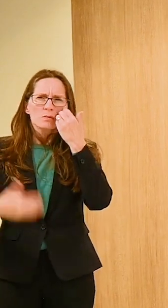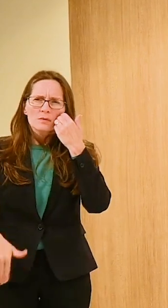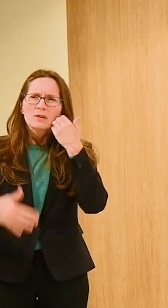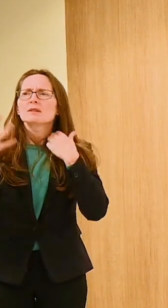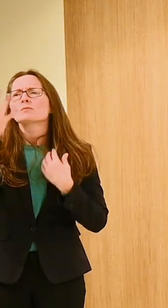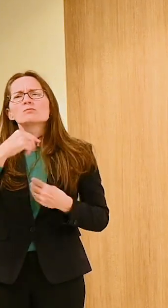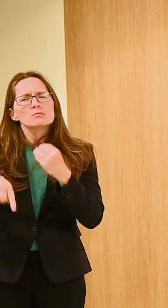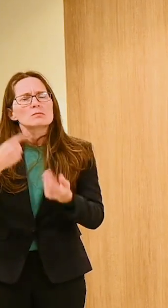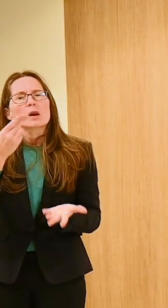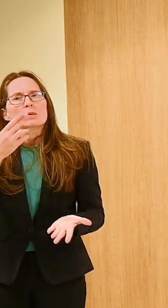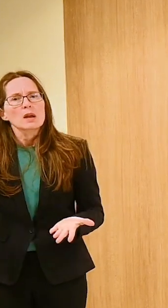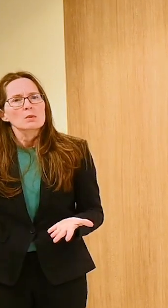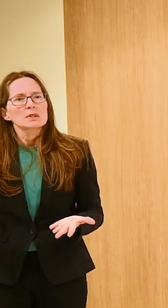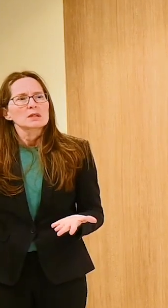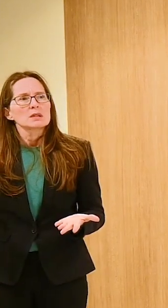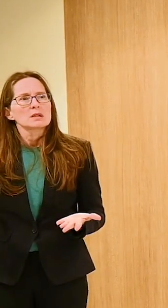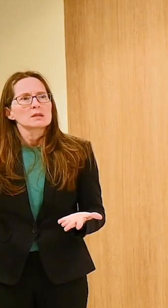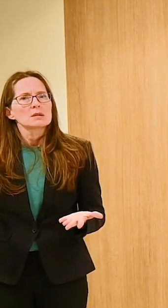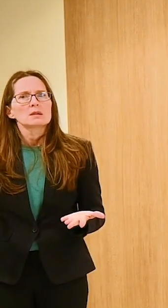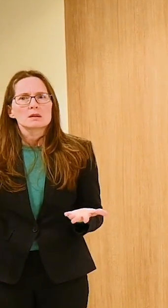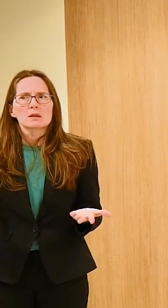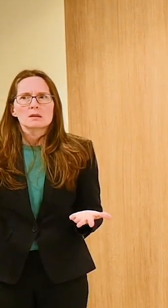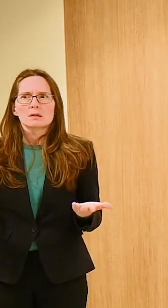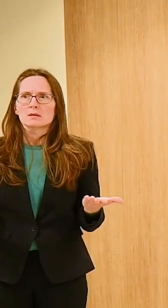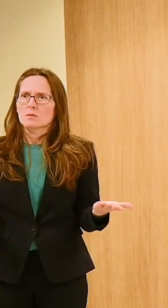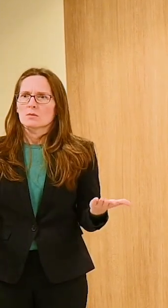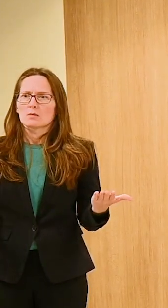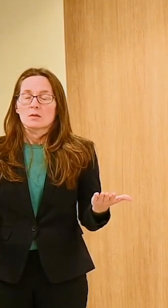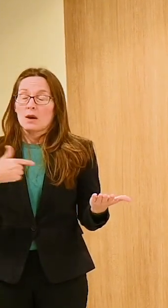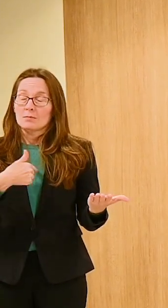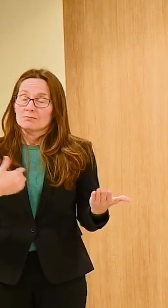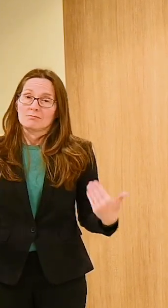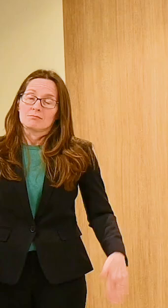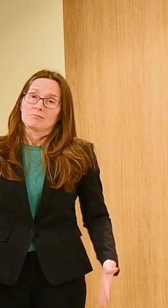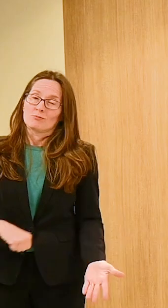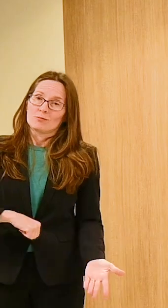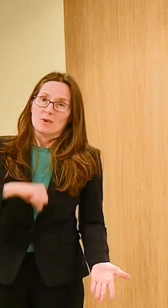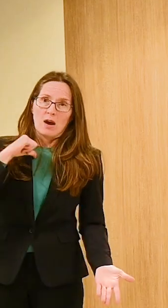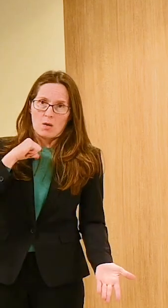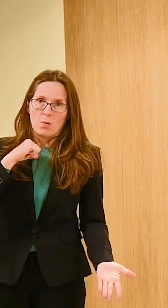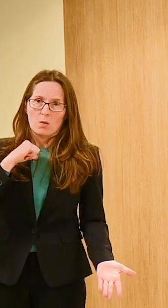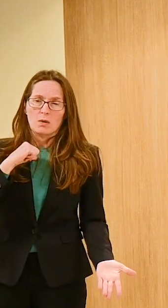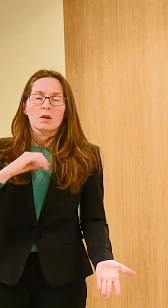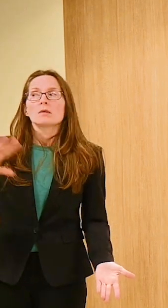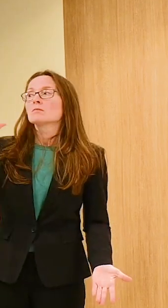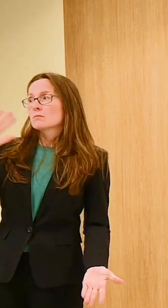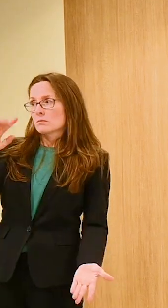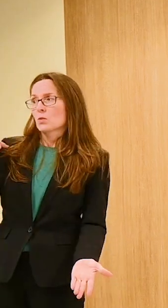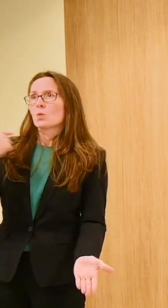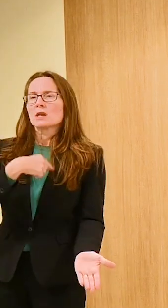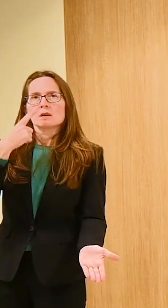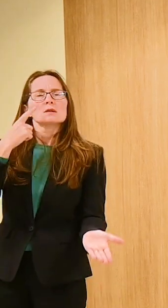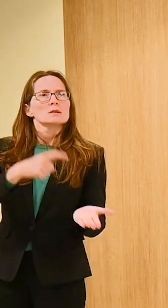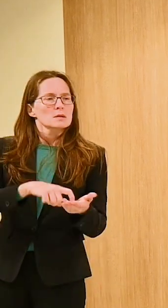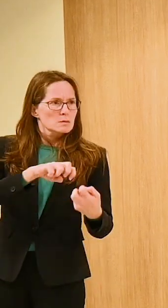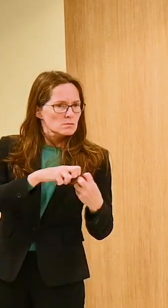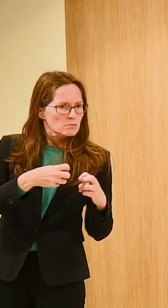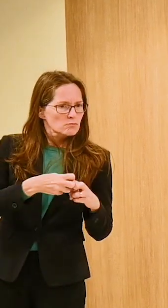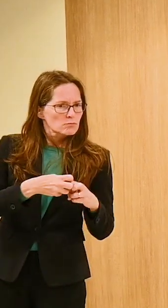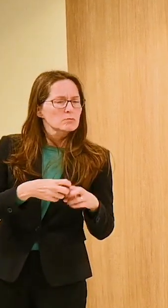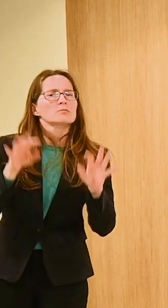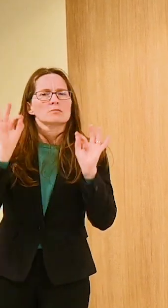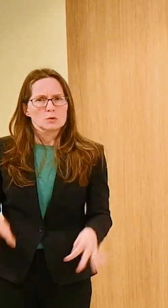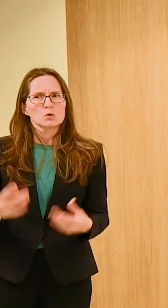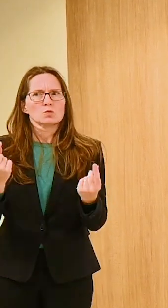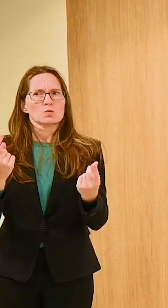County. And the thing that I'm so proud of, that we said, yeah, we're going to do something about it. We're going to make this place.